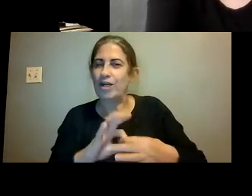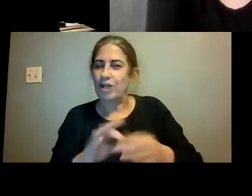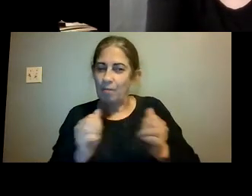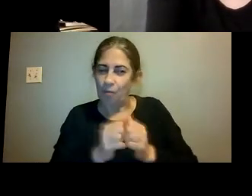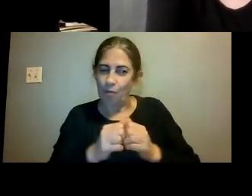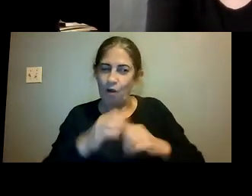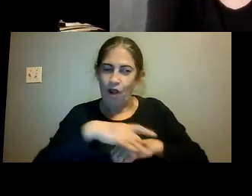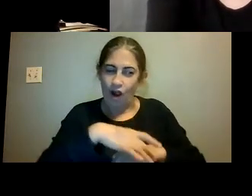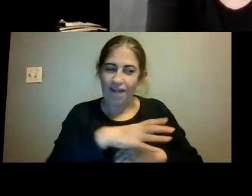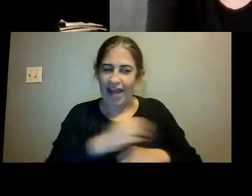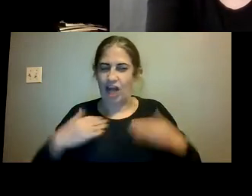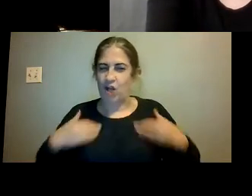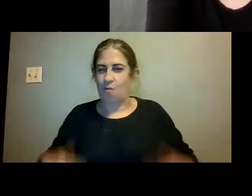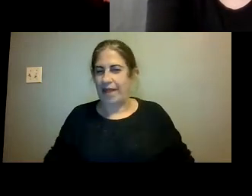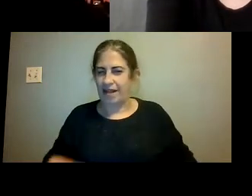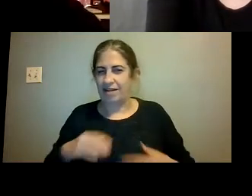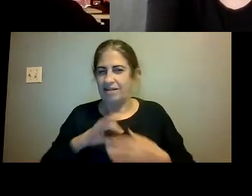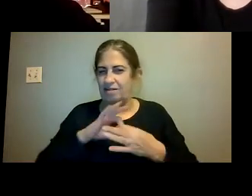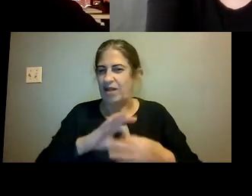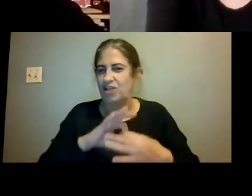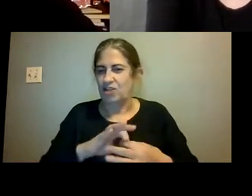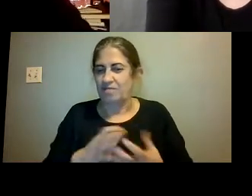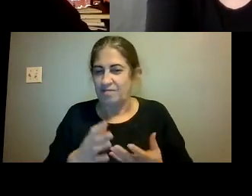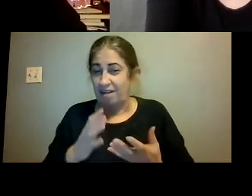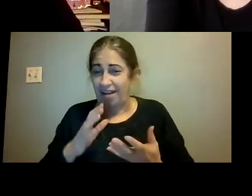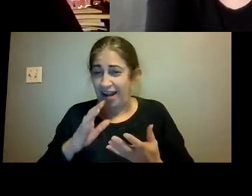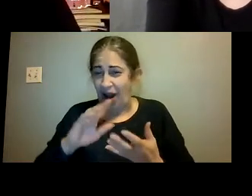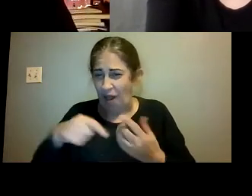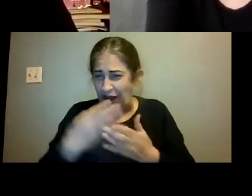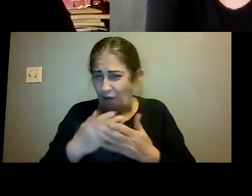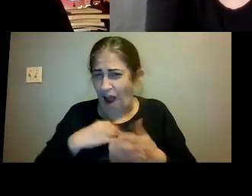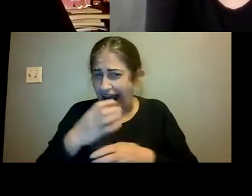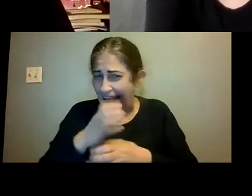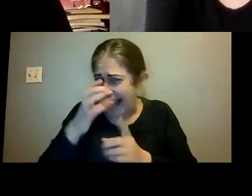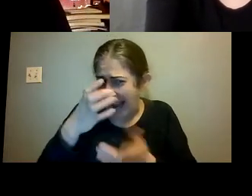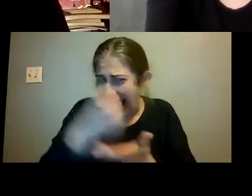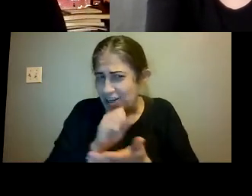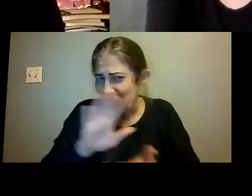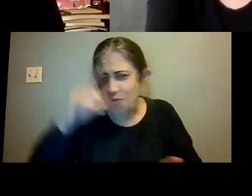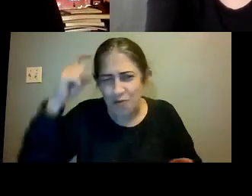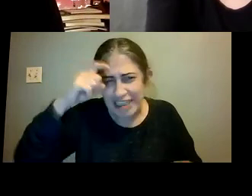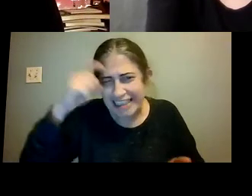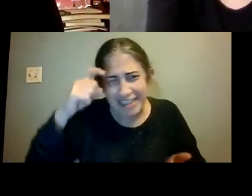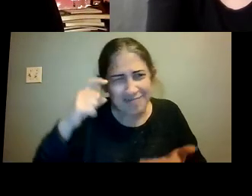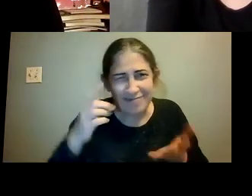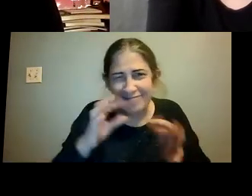the relationship between the fish, Mother Earth, and humans, and that relationship.